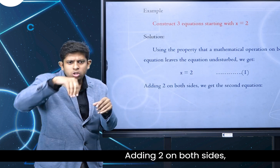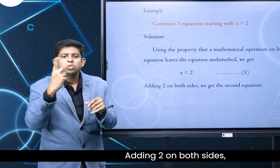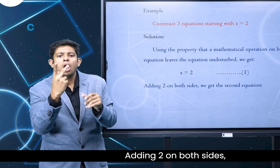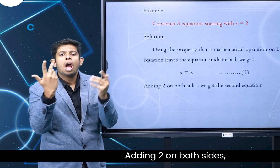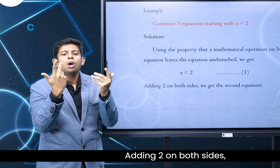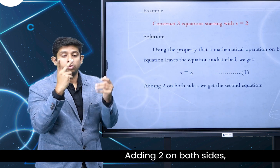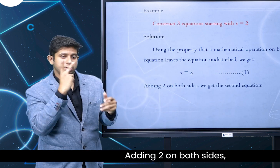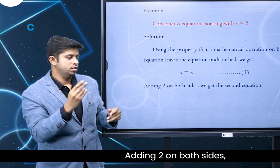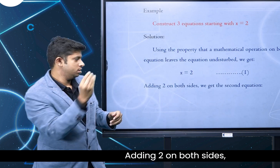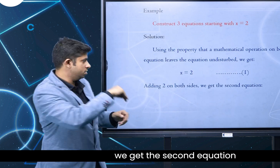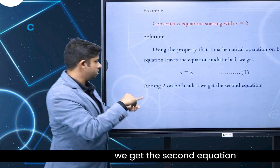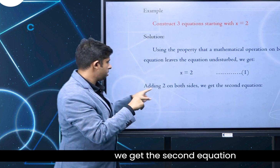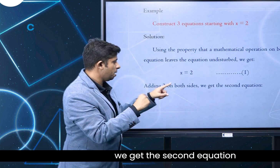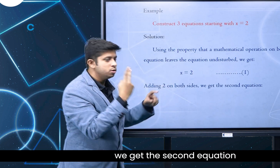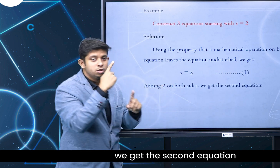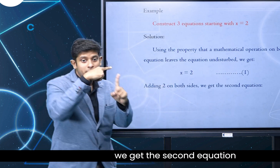Adding 2 on both sides, we get the second equation.